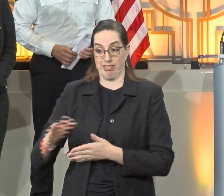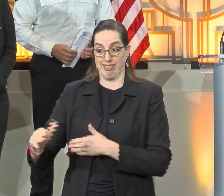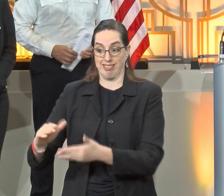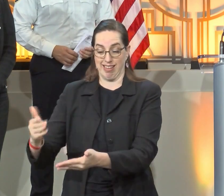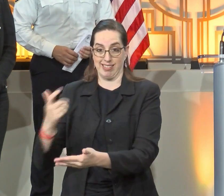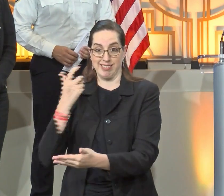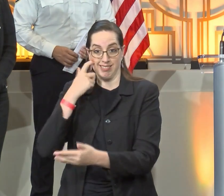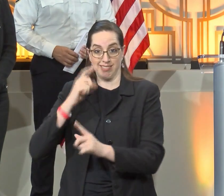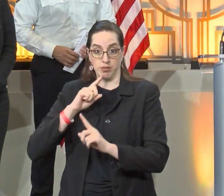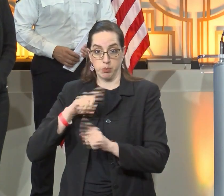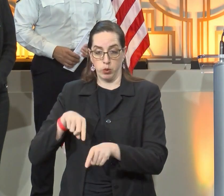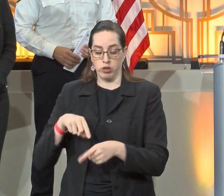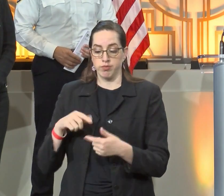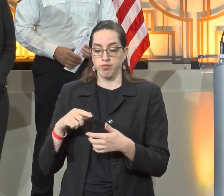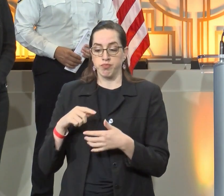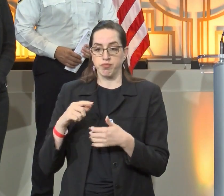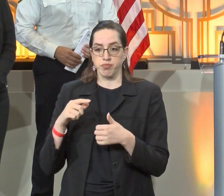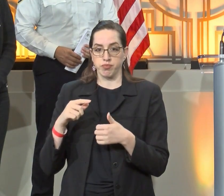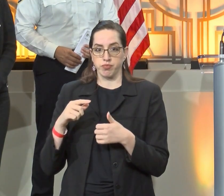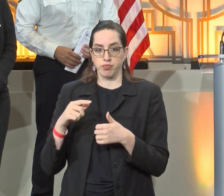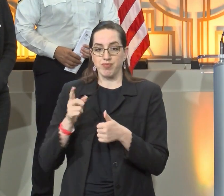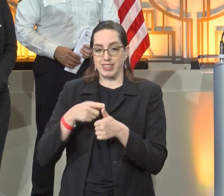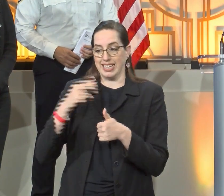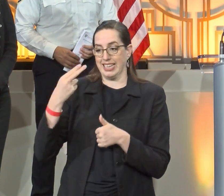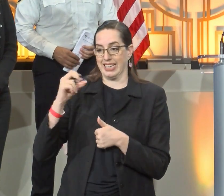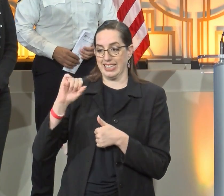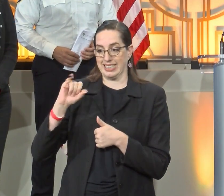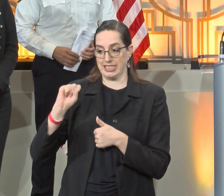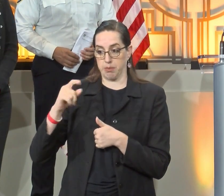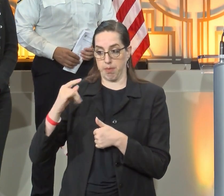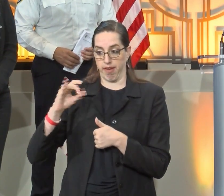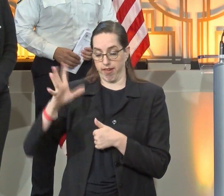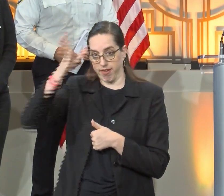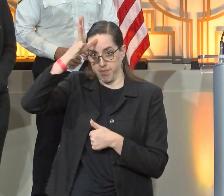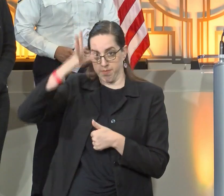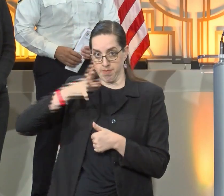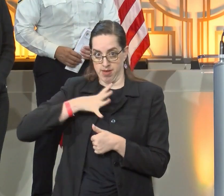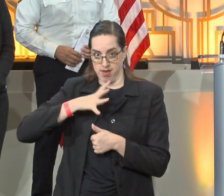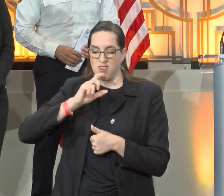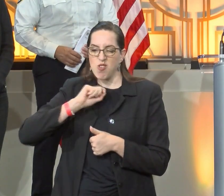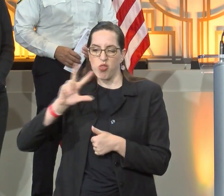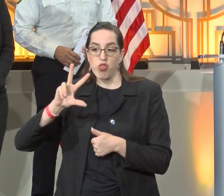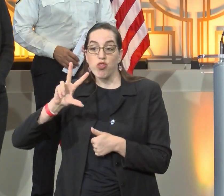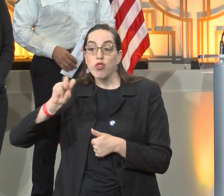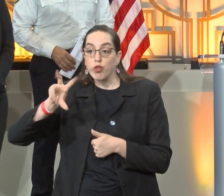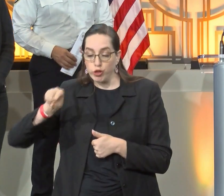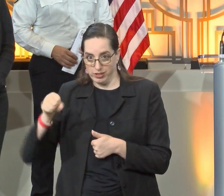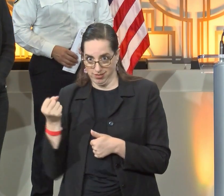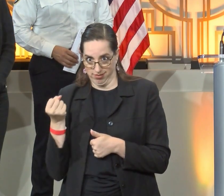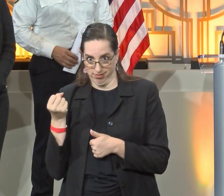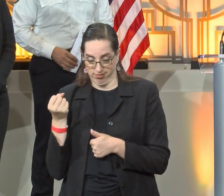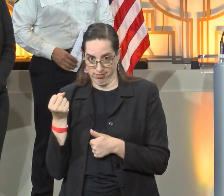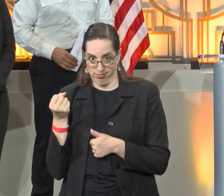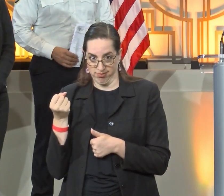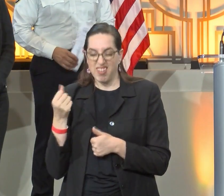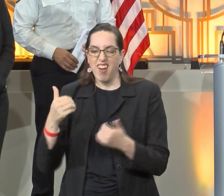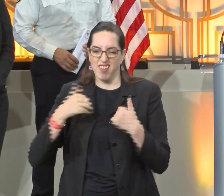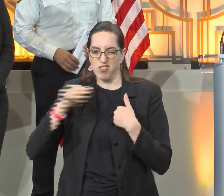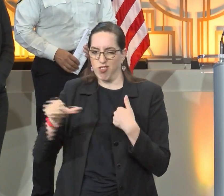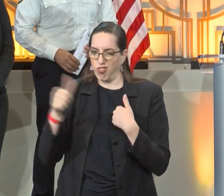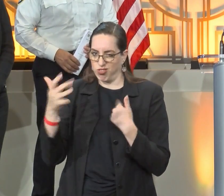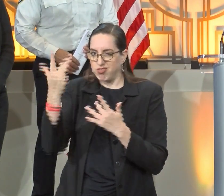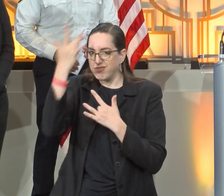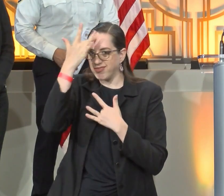deaths happen to be a Hispanic male in his 30s with underlying